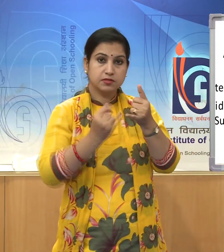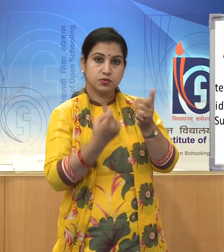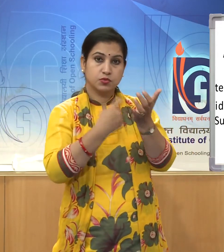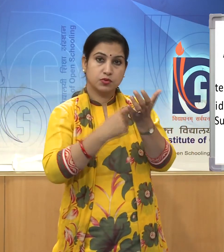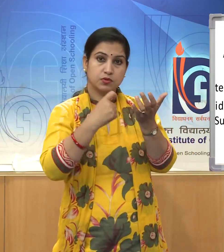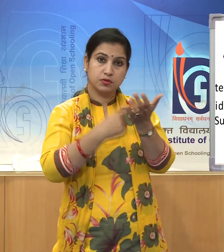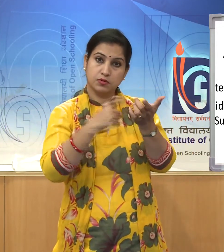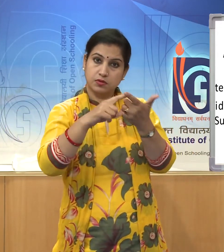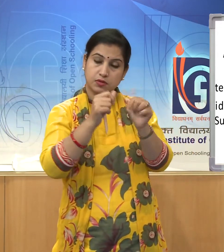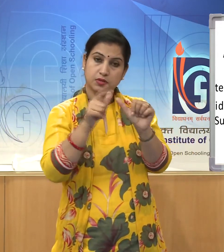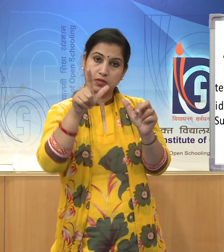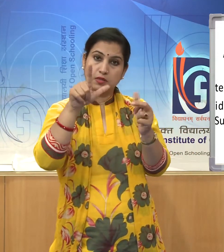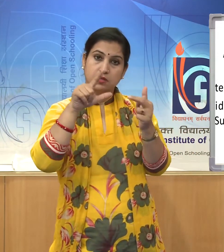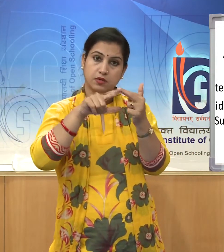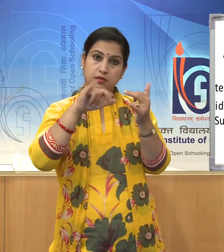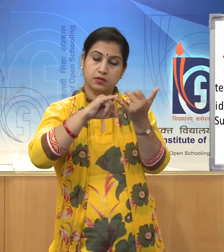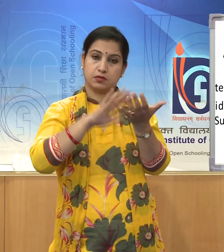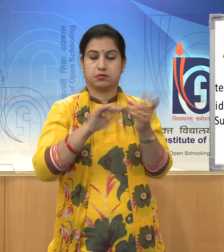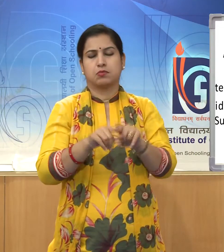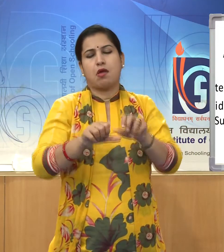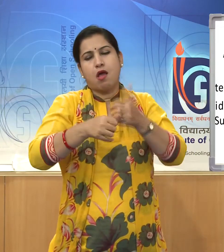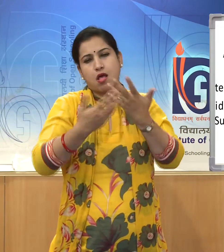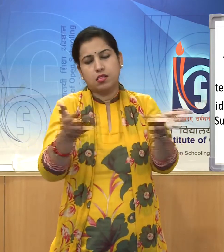other art movements.